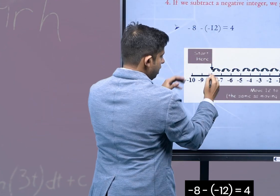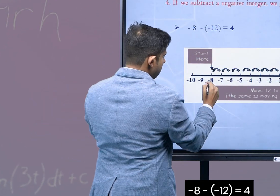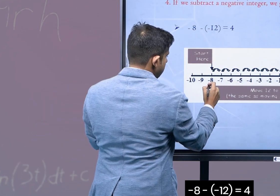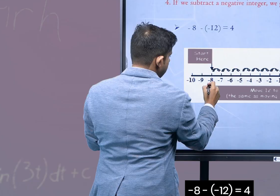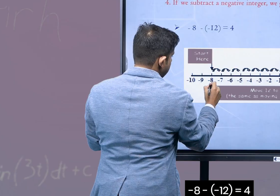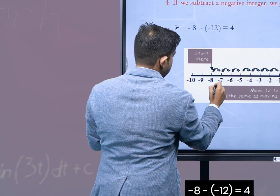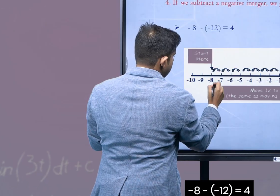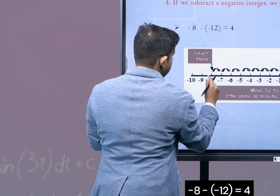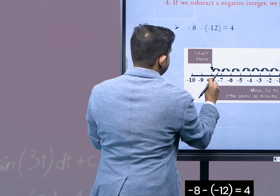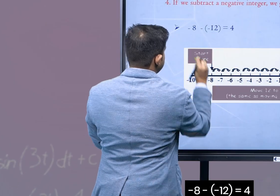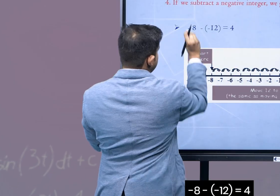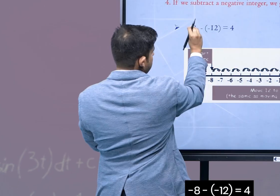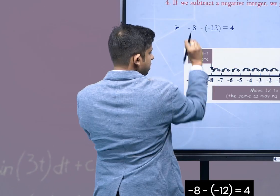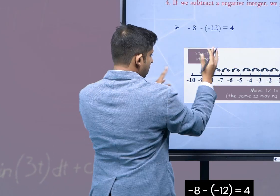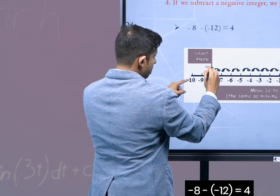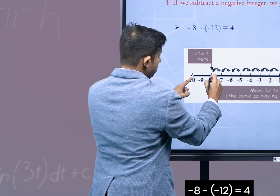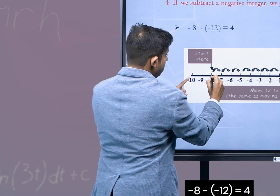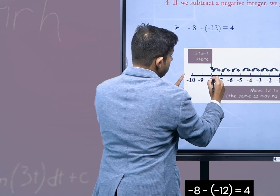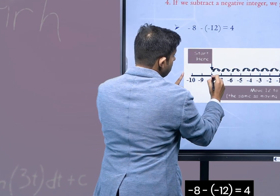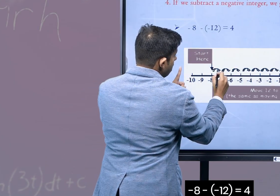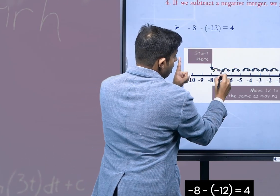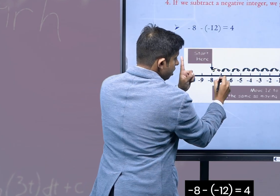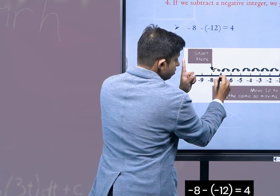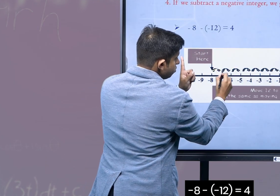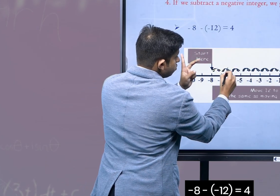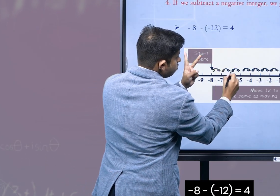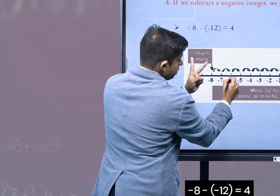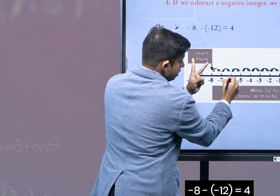Minus 8 minus of minus 12 is equal to 4.